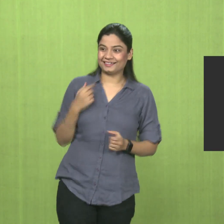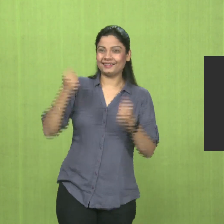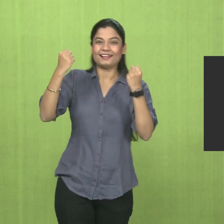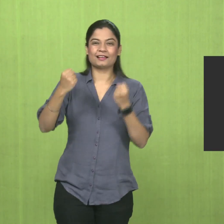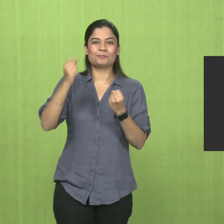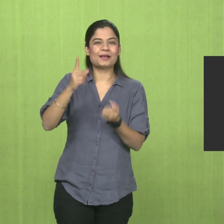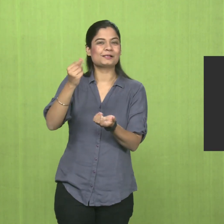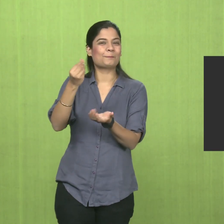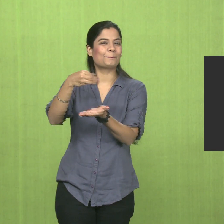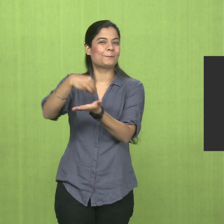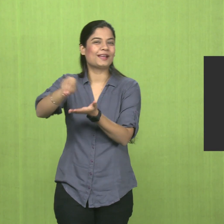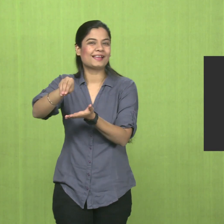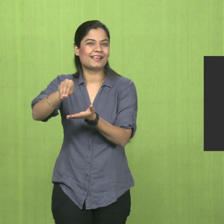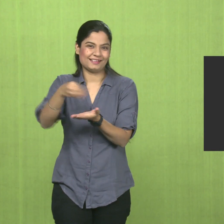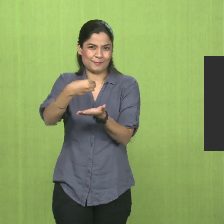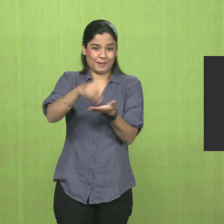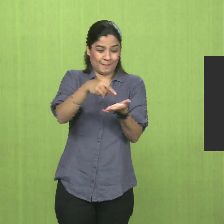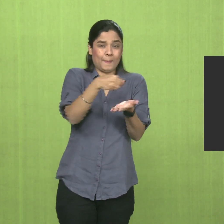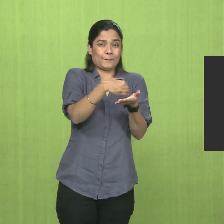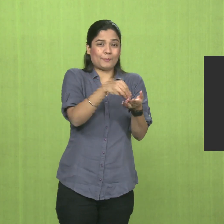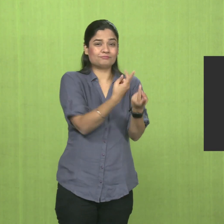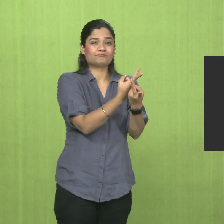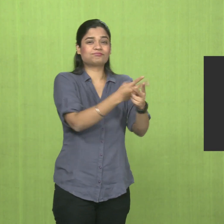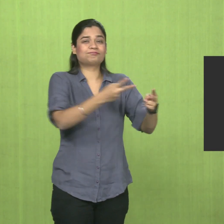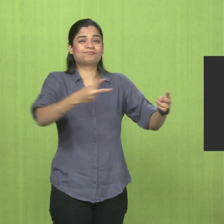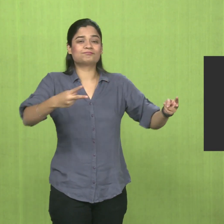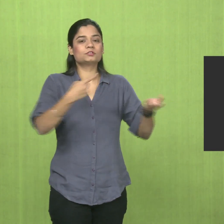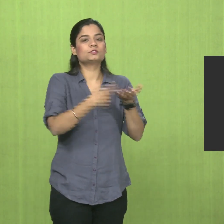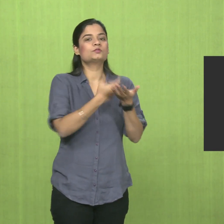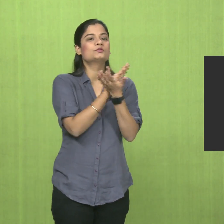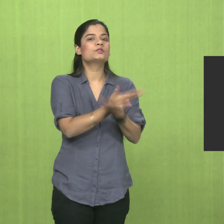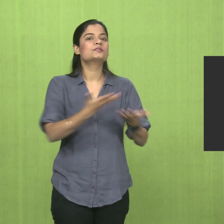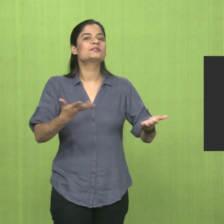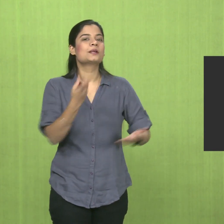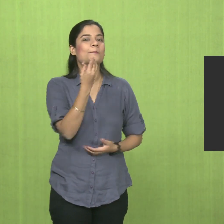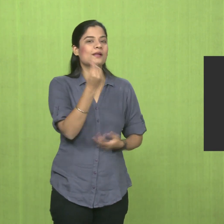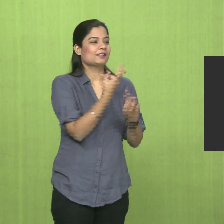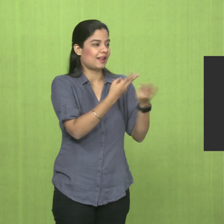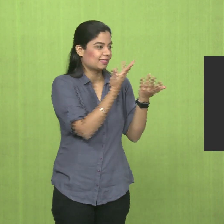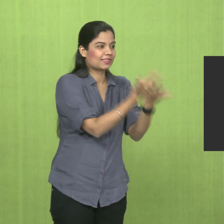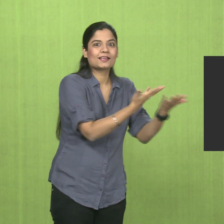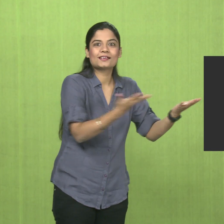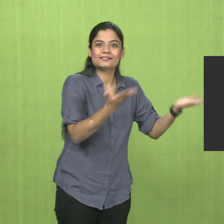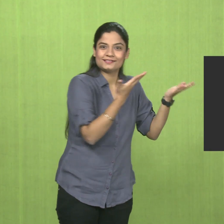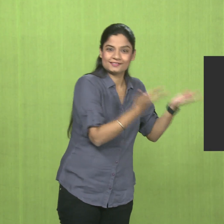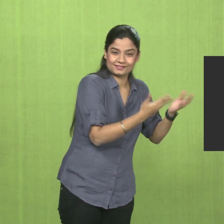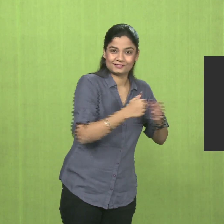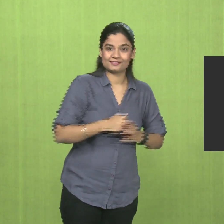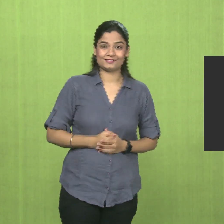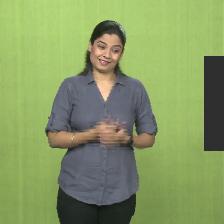like that, a vehicle which I have to pay for. So all these resources, all these things that I have to pay for come under the